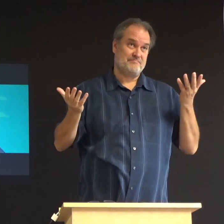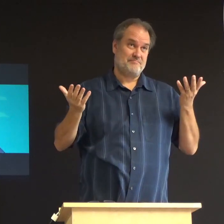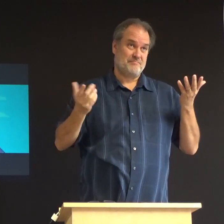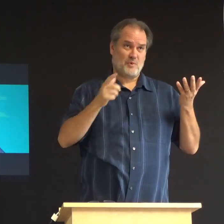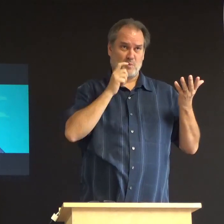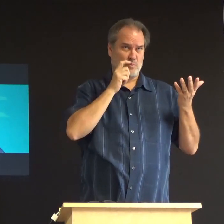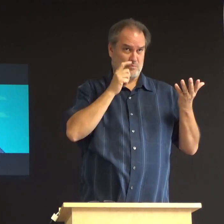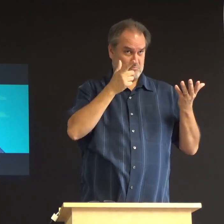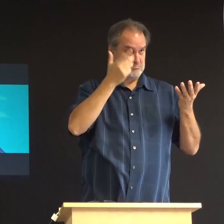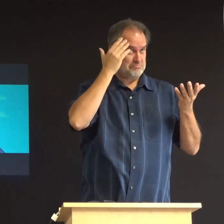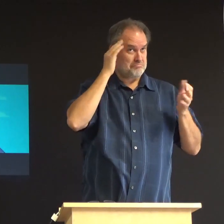dad.